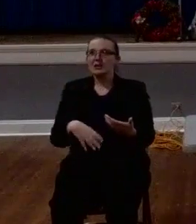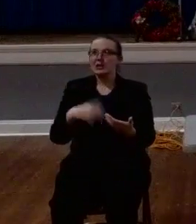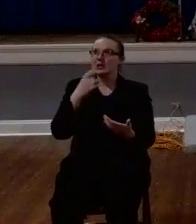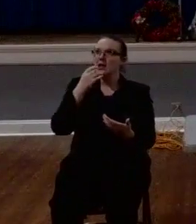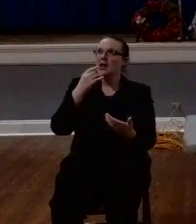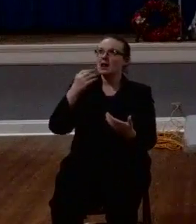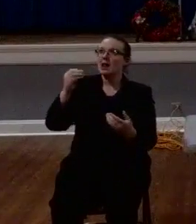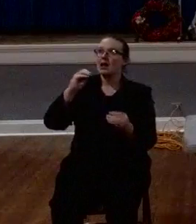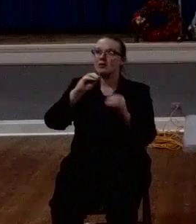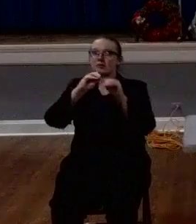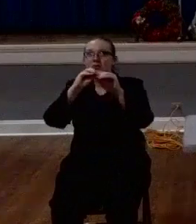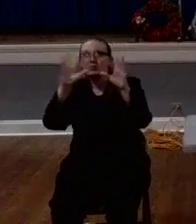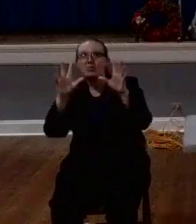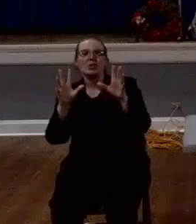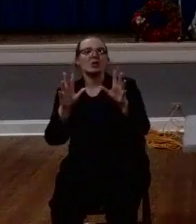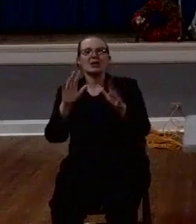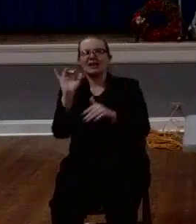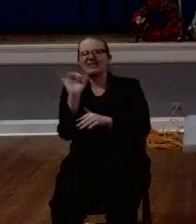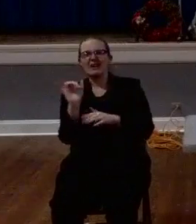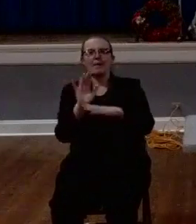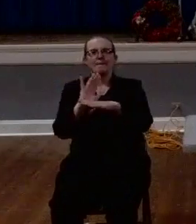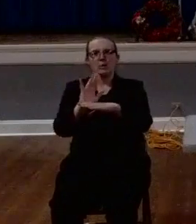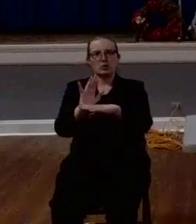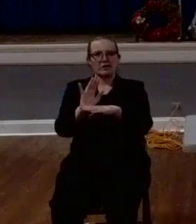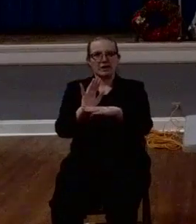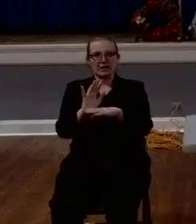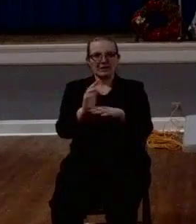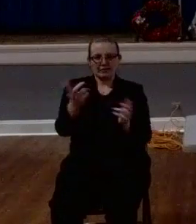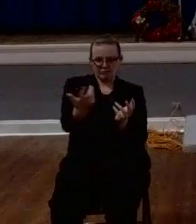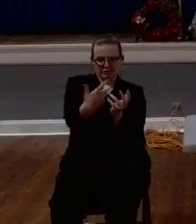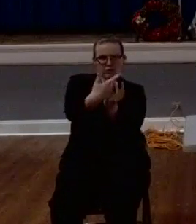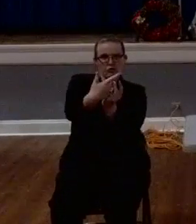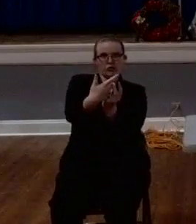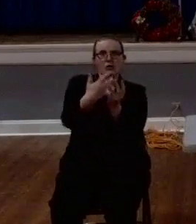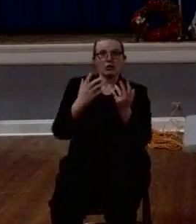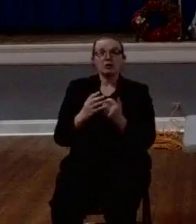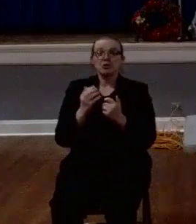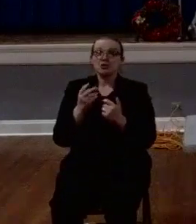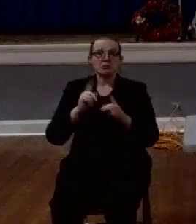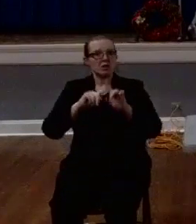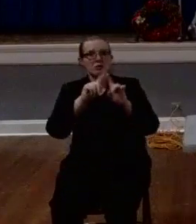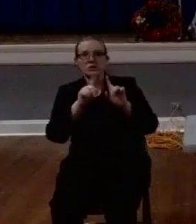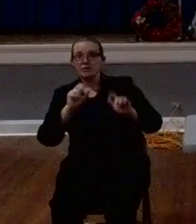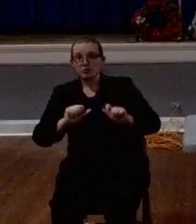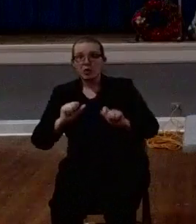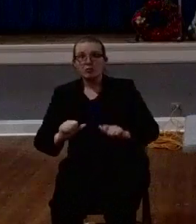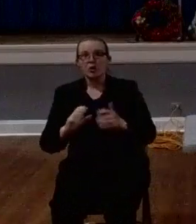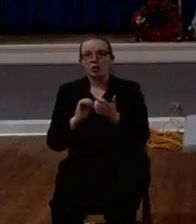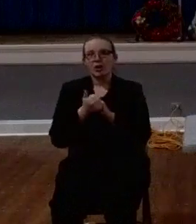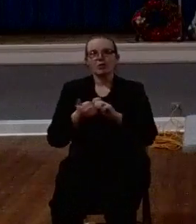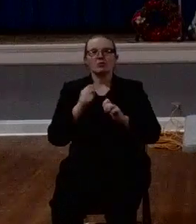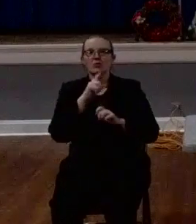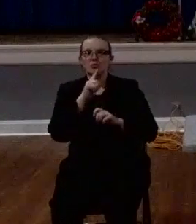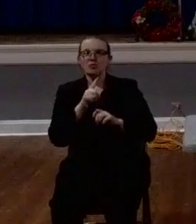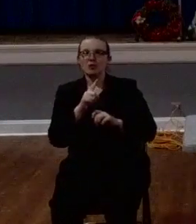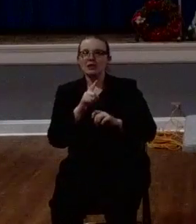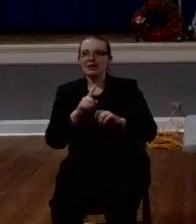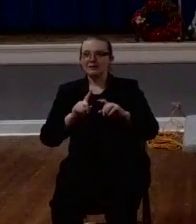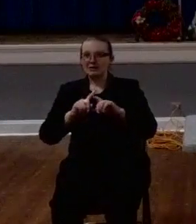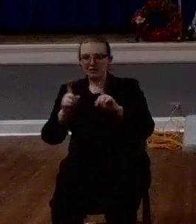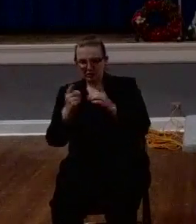a little movie of what you're seeing. So we have possibilities to bring different elements in and